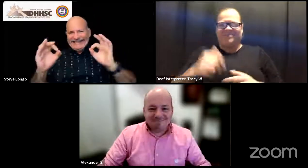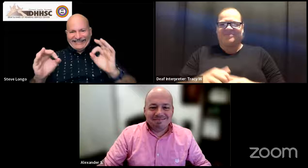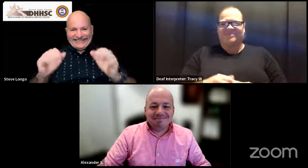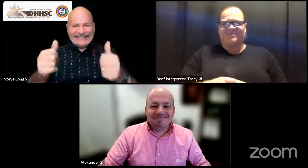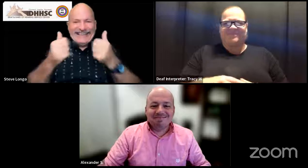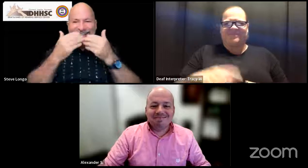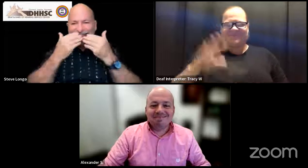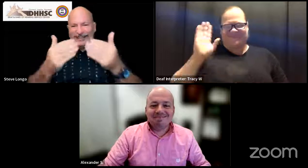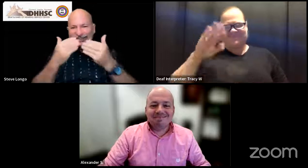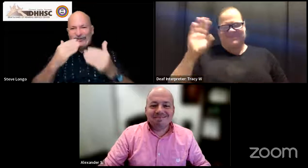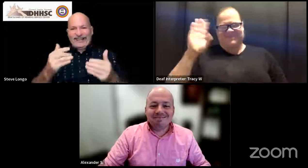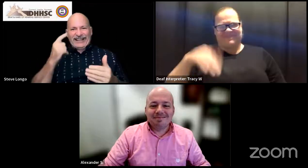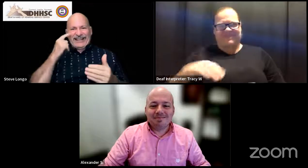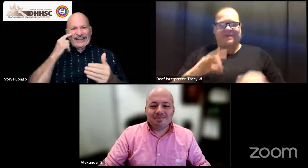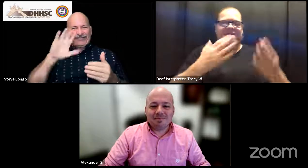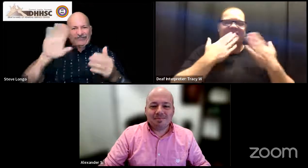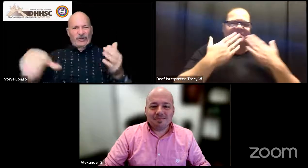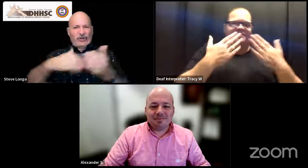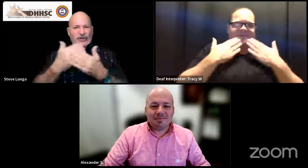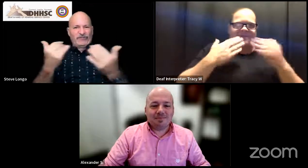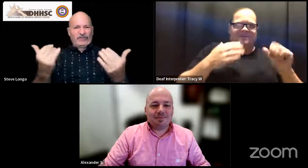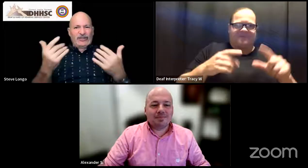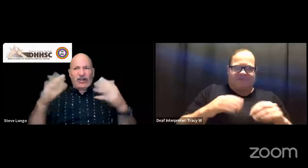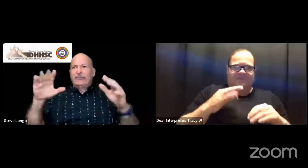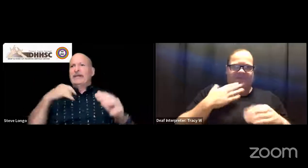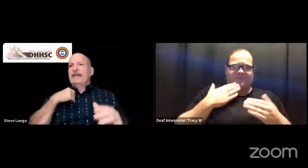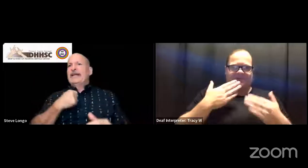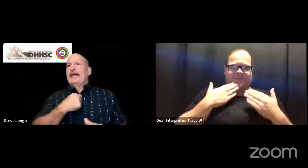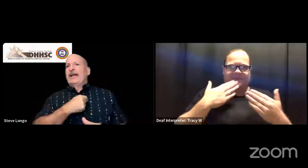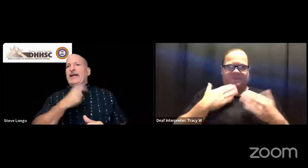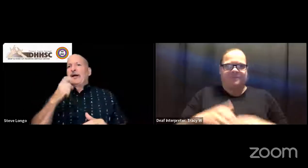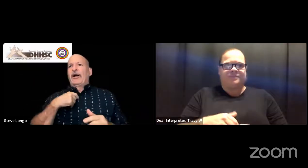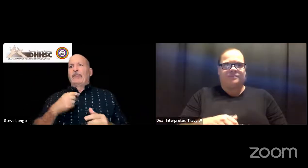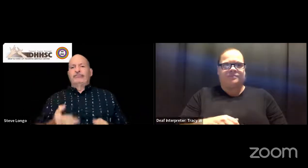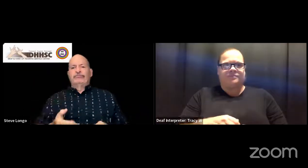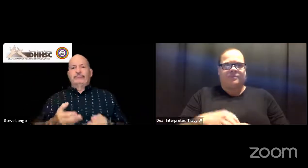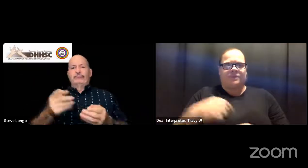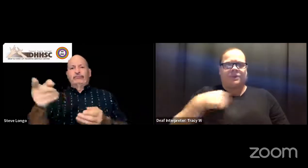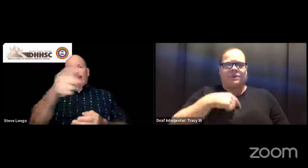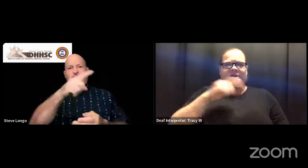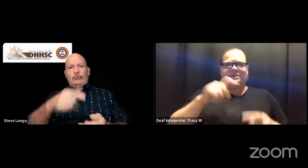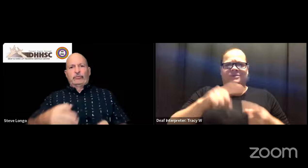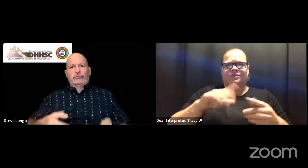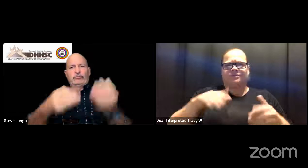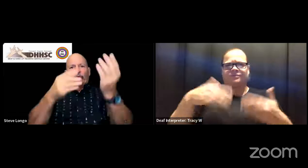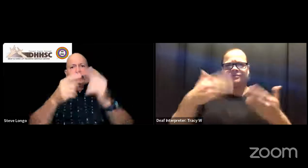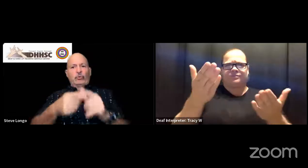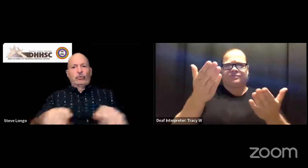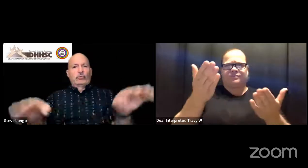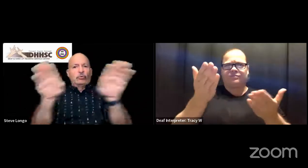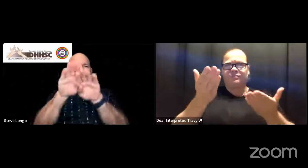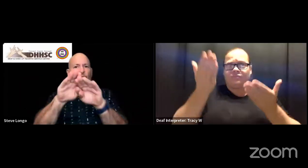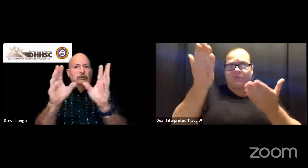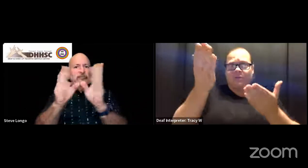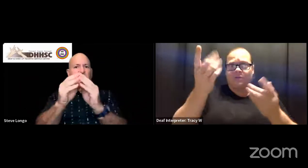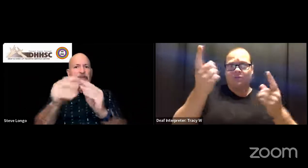All Thank you. right then. Wonderful. Thank you. I thank you all.